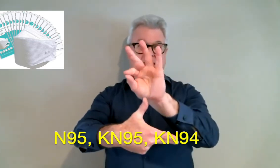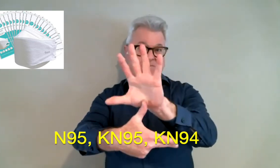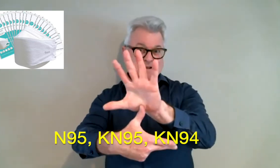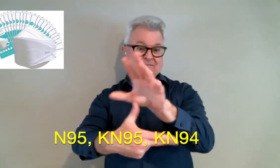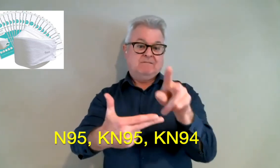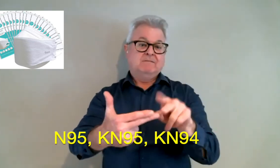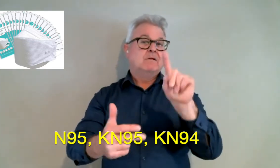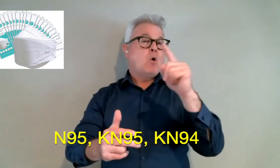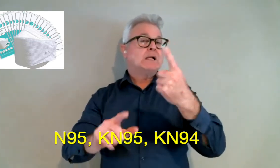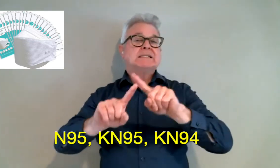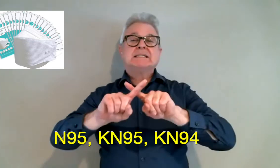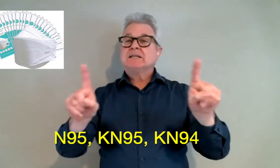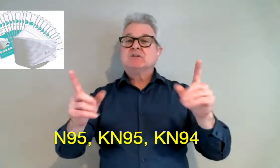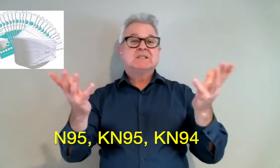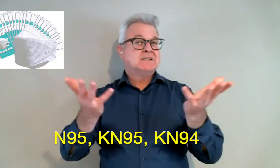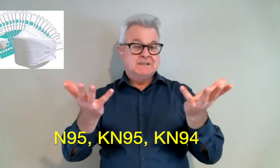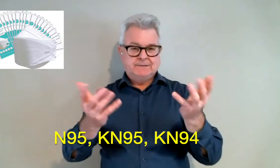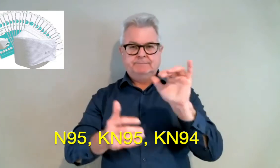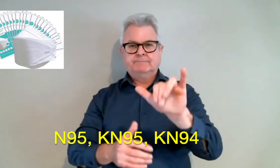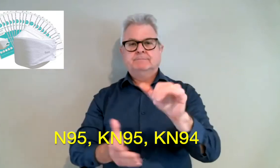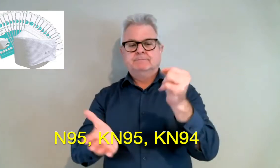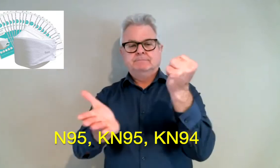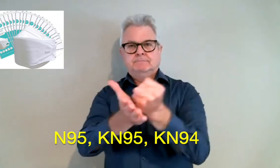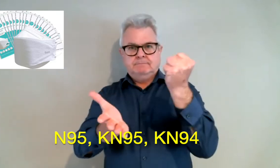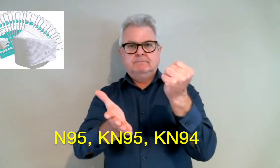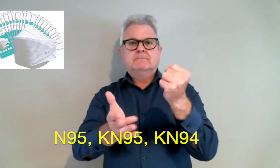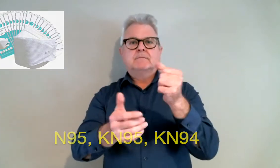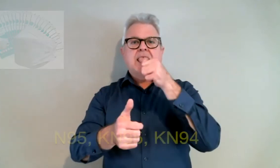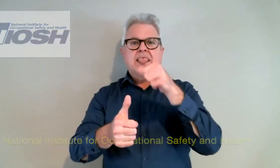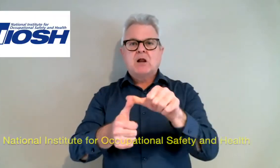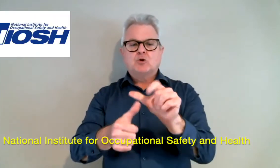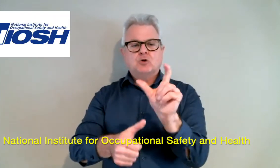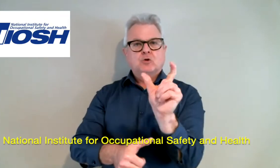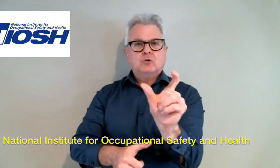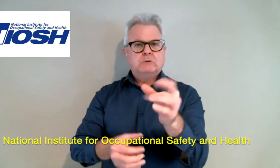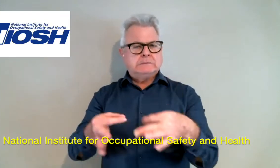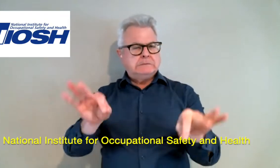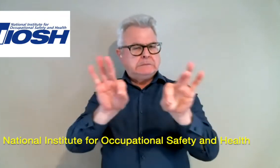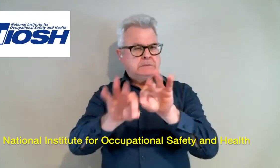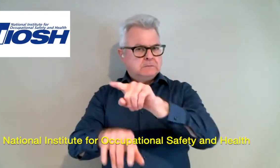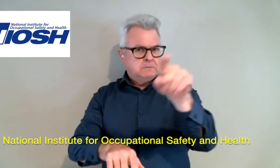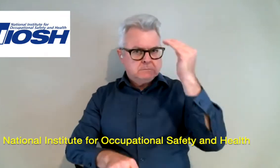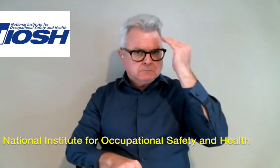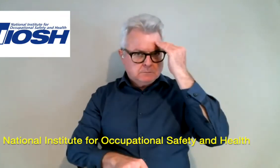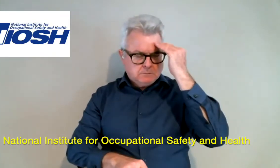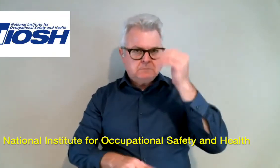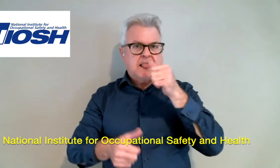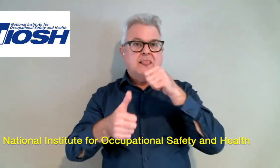that the KN95 and the KF94, with the difference of the K95, is that the letter stamping is